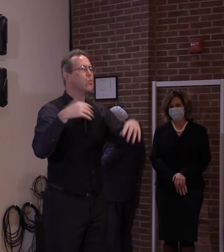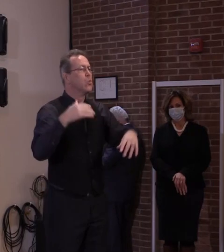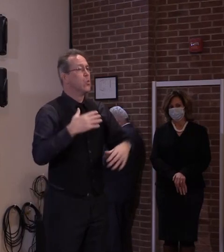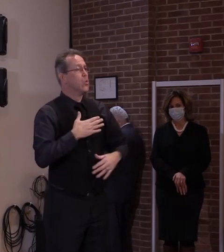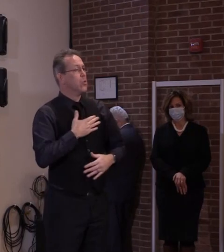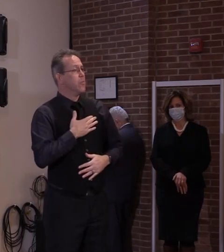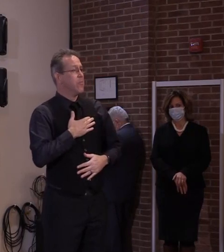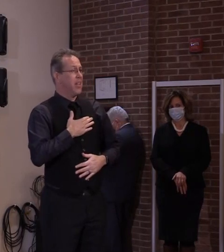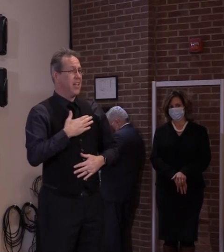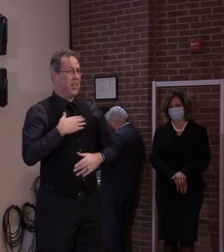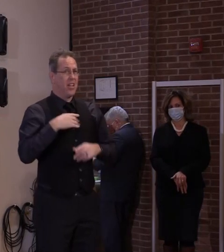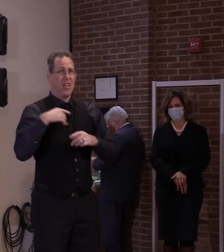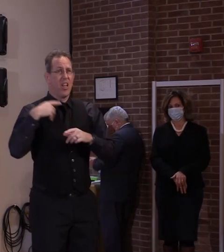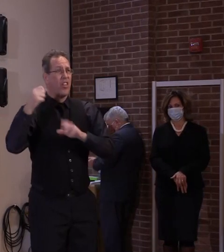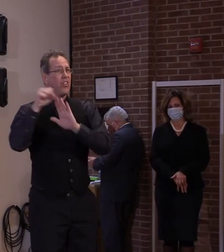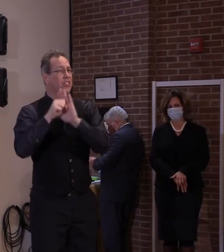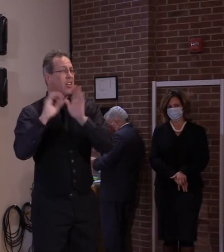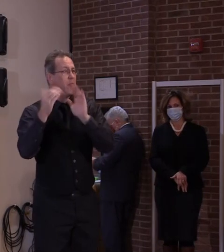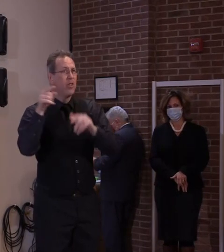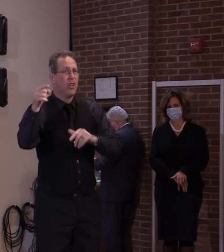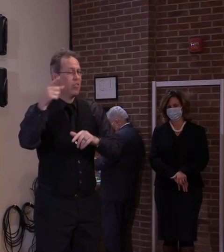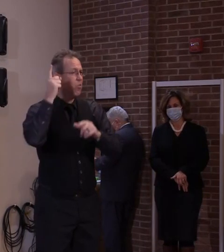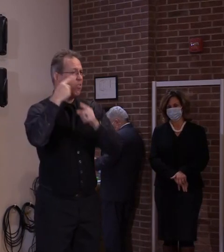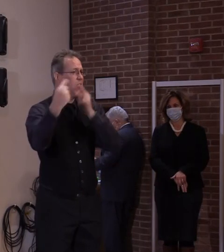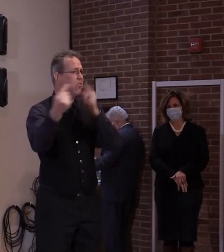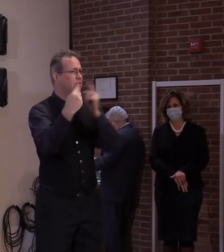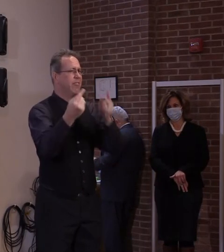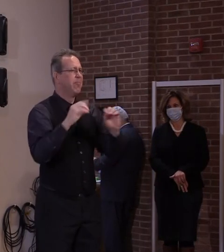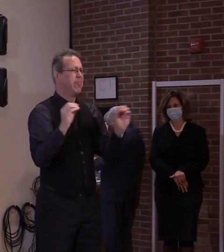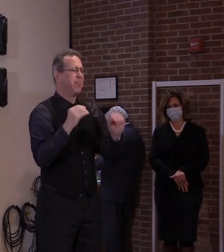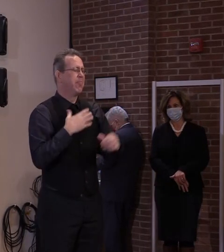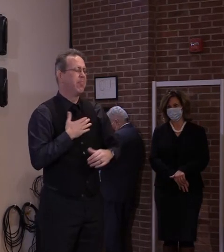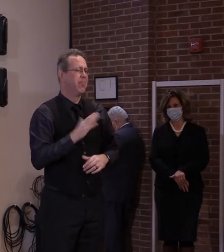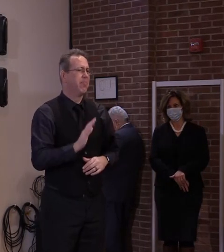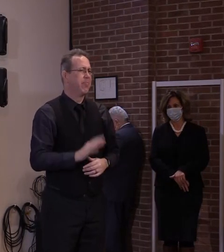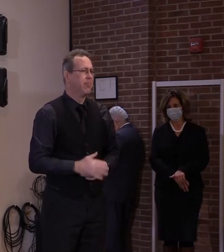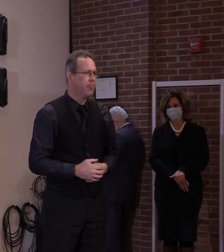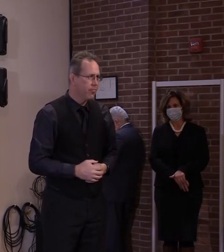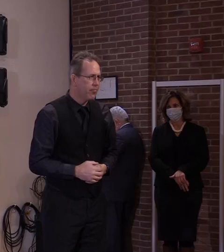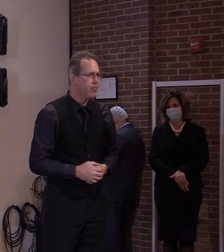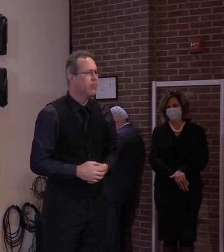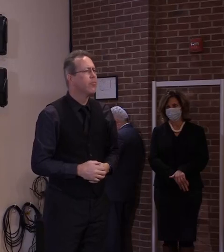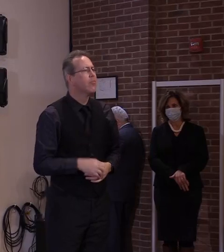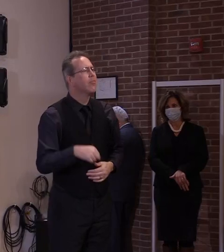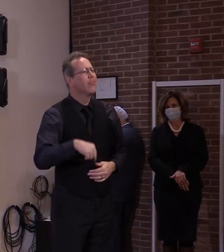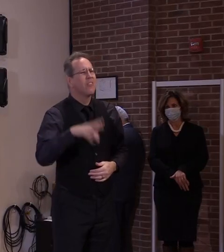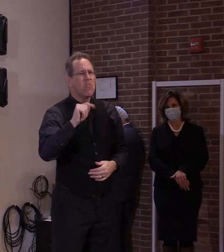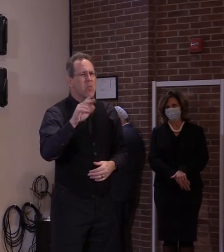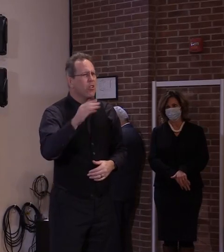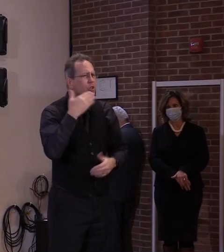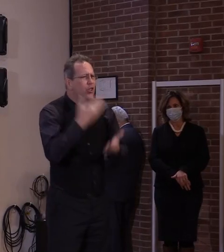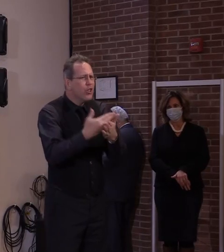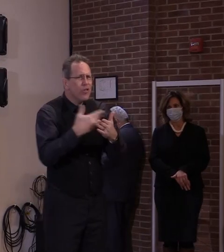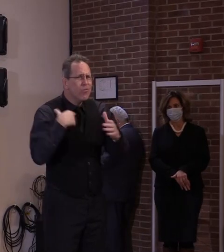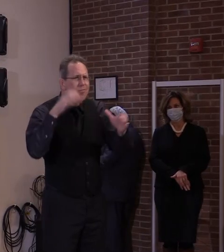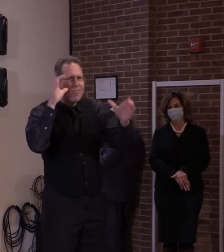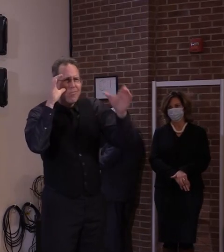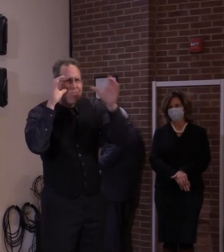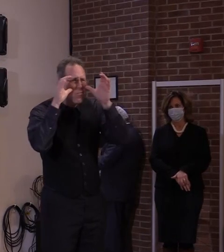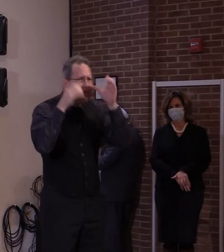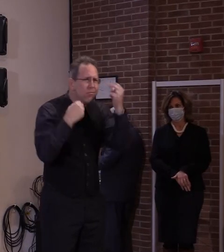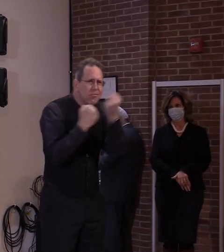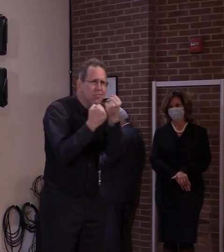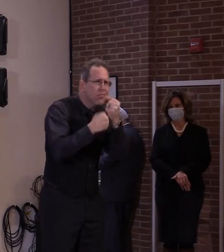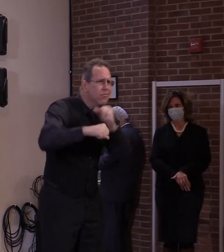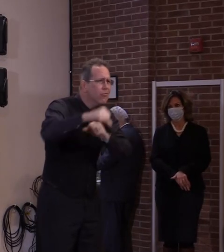is considering this. And, you know, Vermont has done really well. I mean, you look at the statistics and the